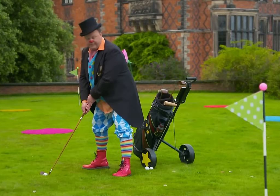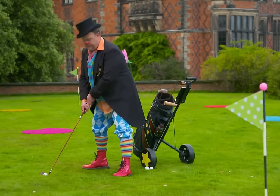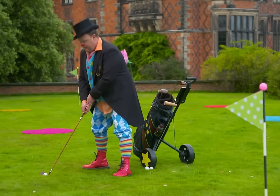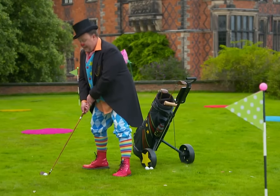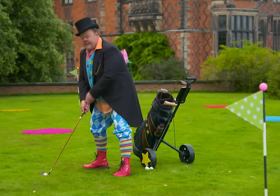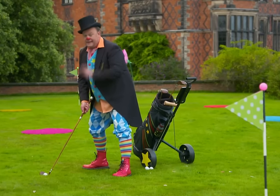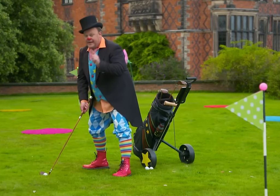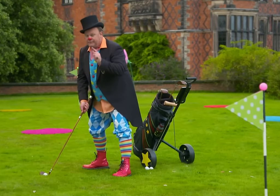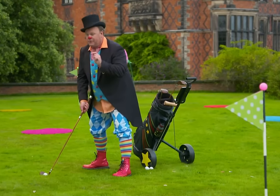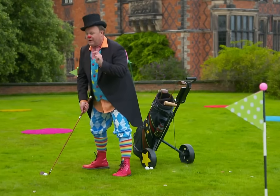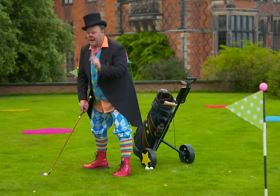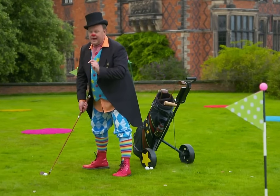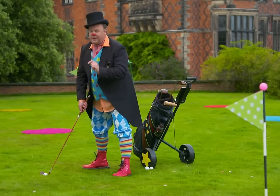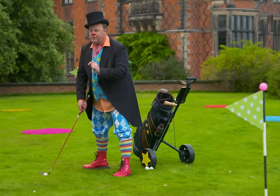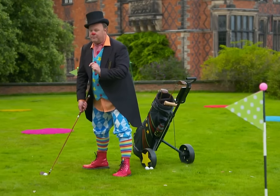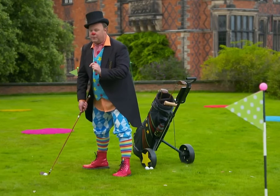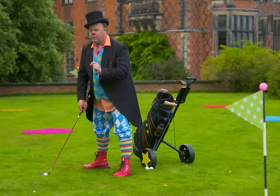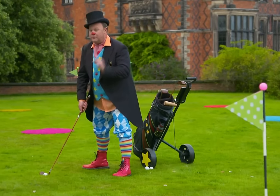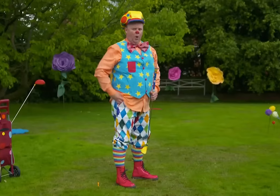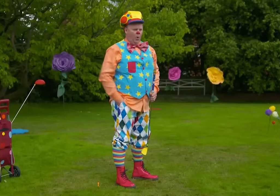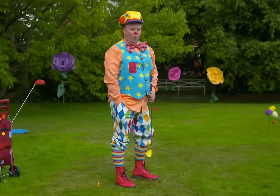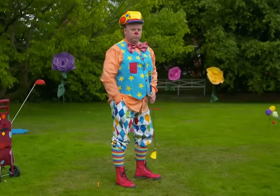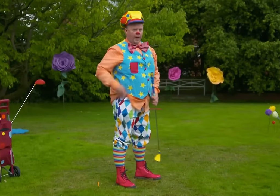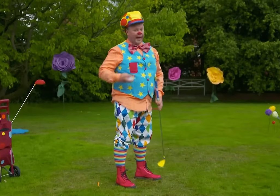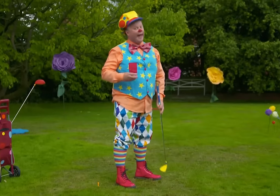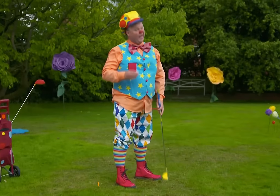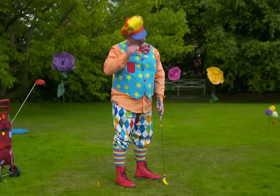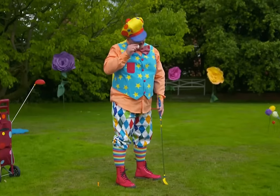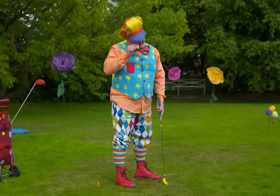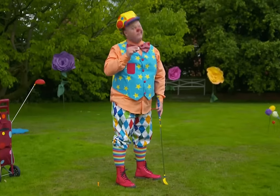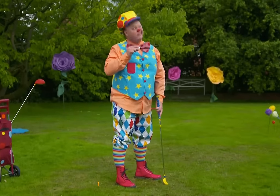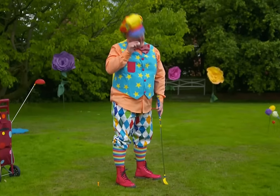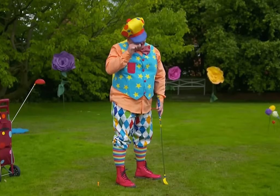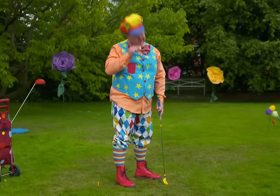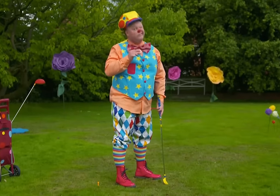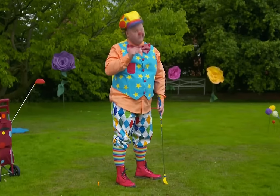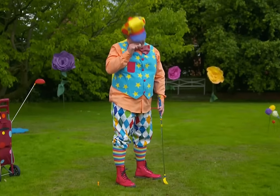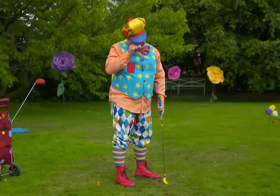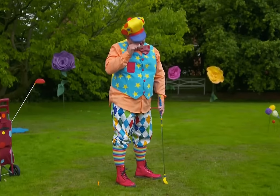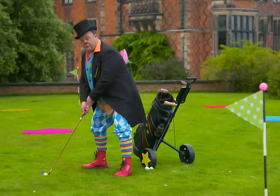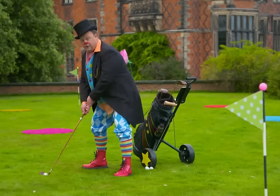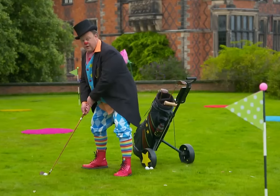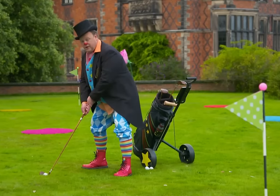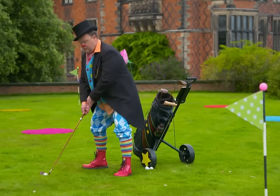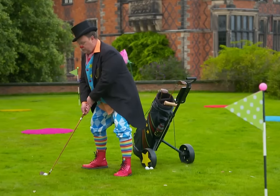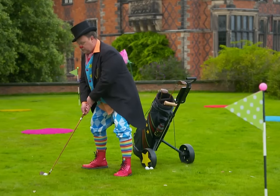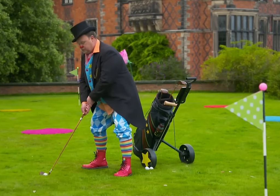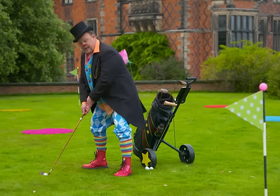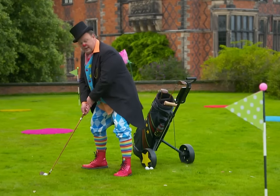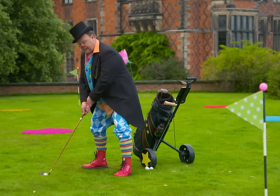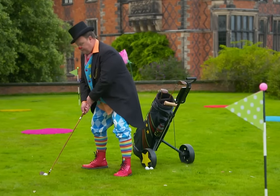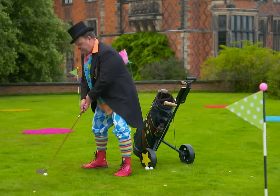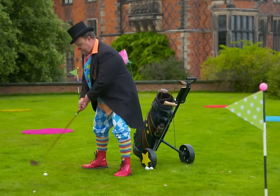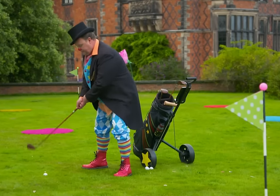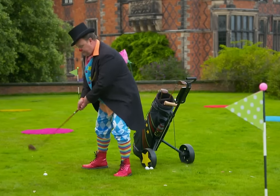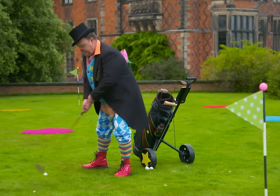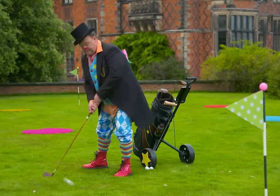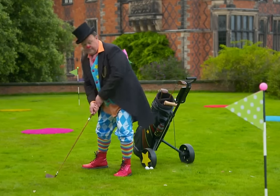and keep your eye on the ball at all times. And then off you go with your swing.